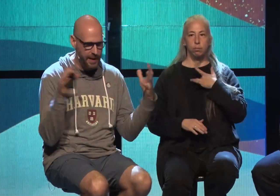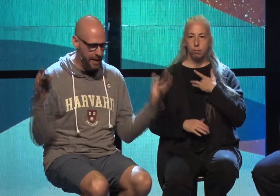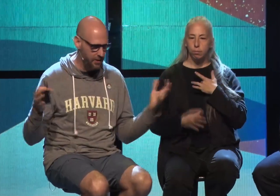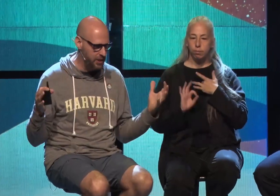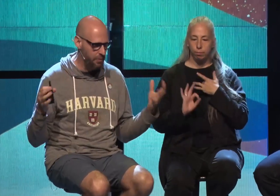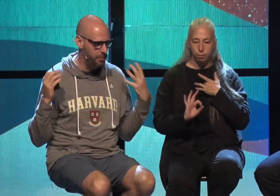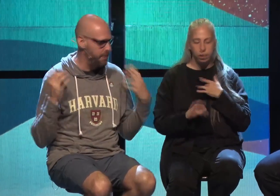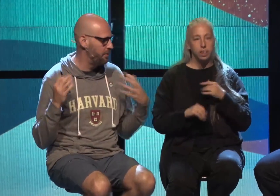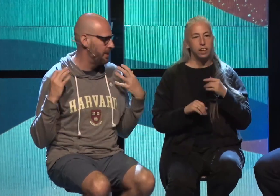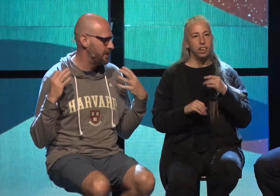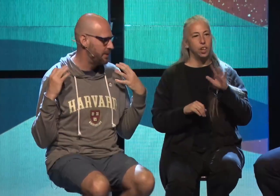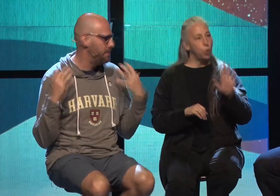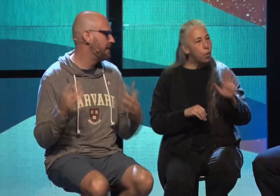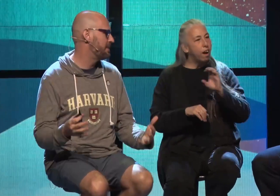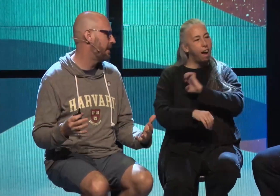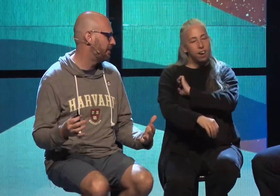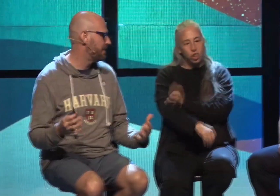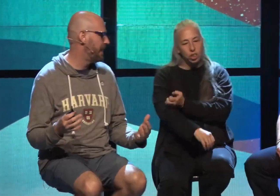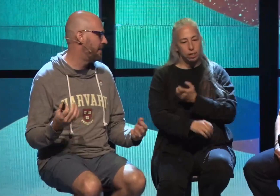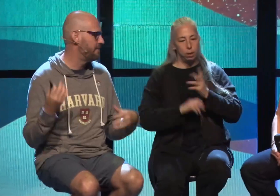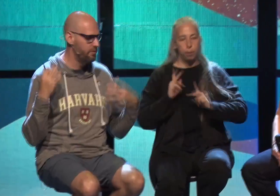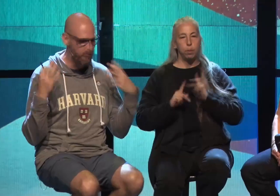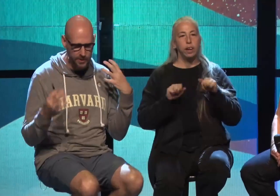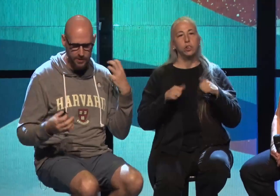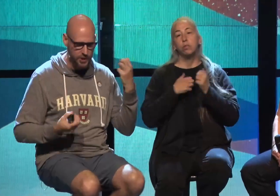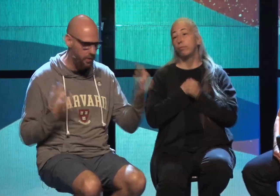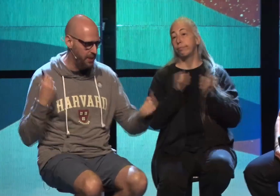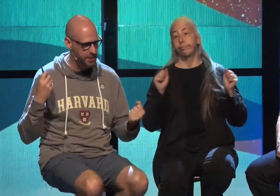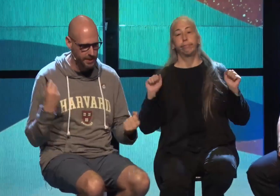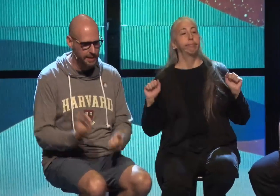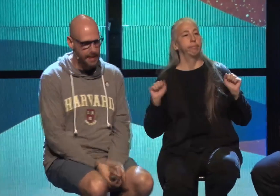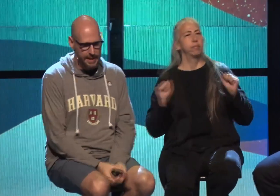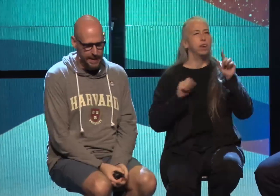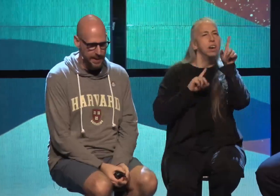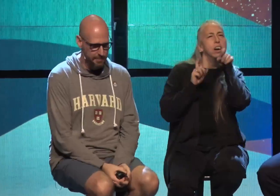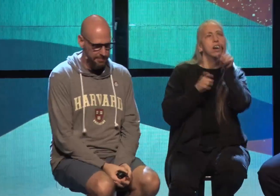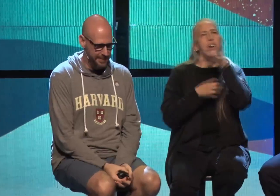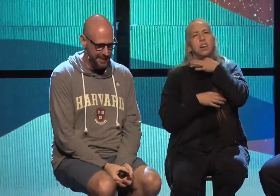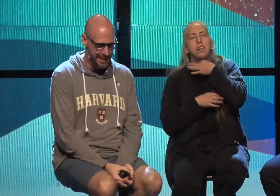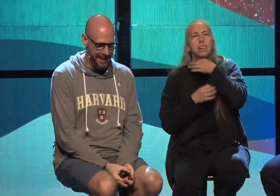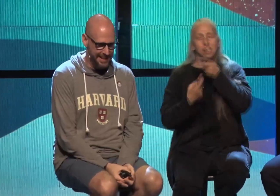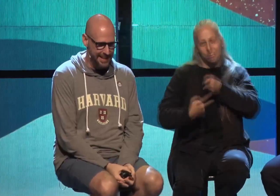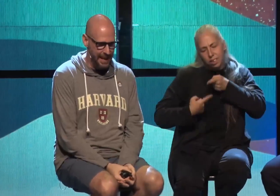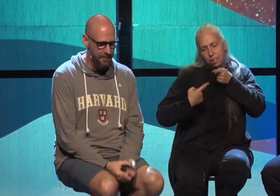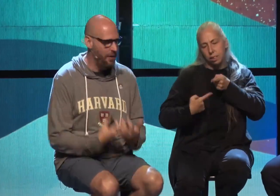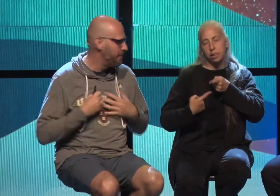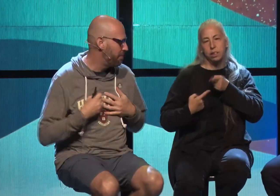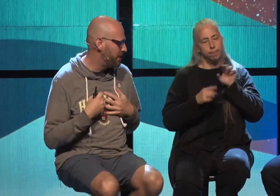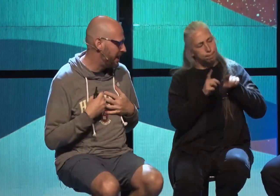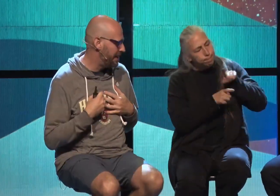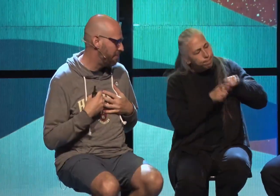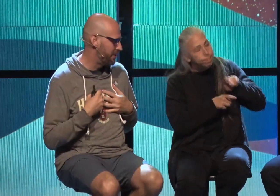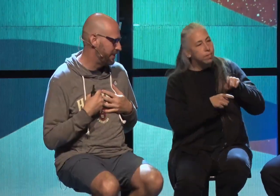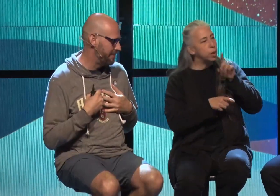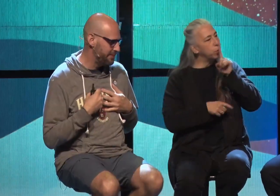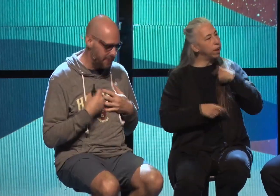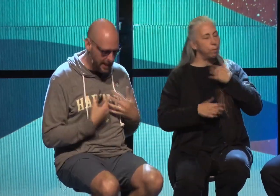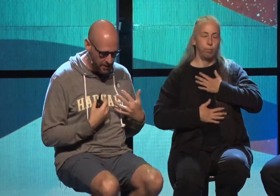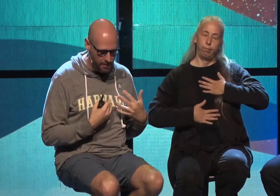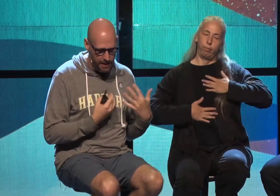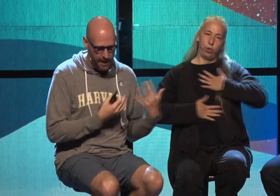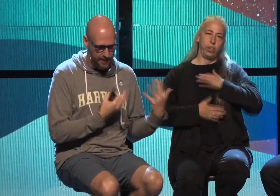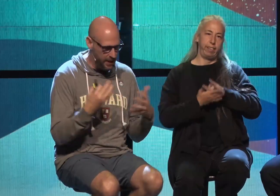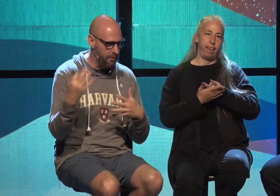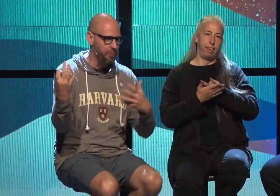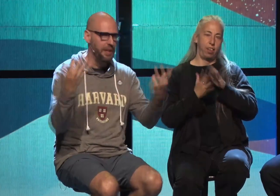You provide an energy where people can just be themselves and wrestle and question. And I've appreciated that personally. So